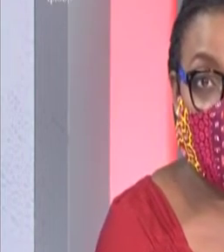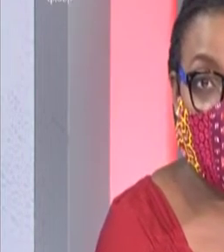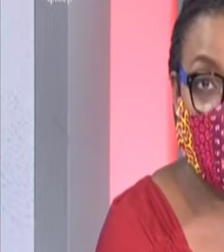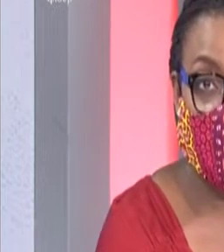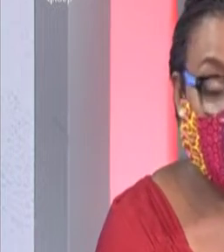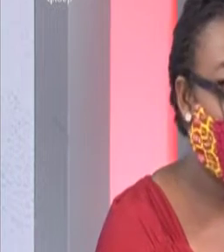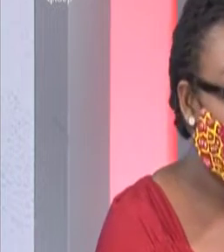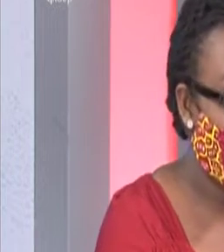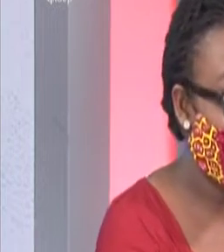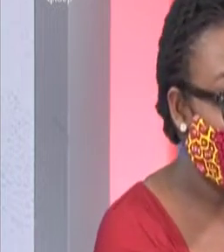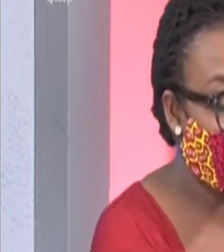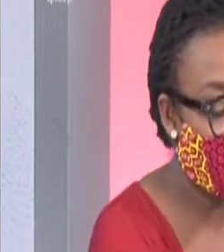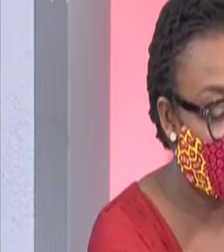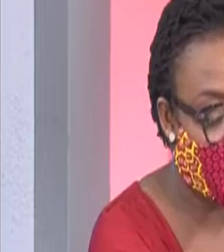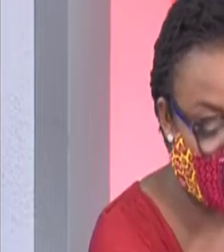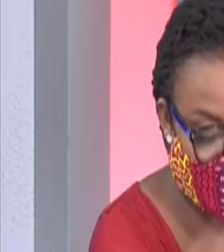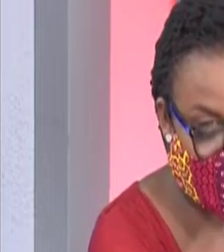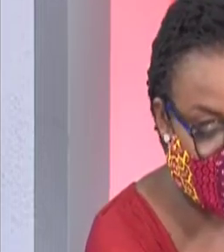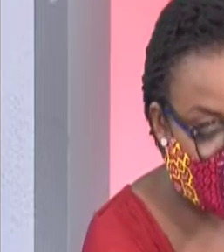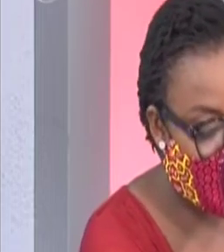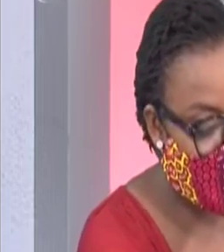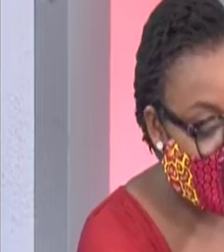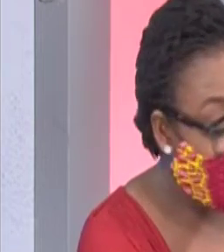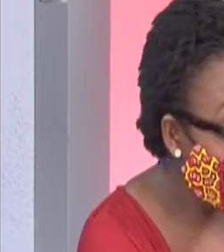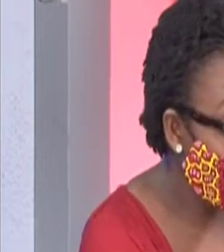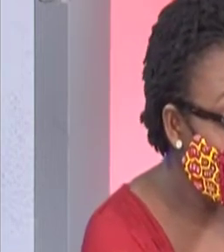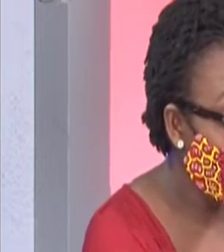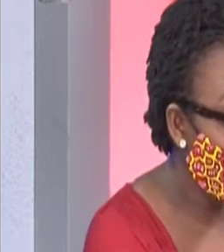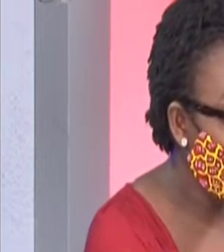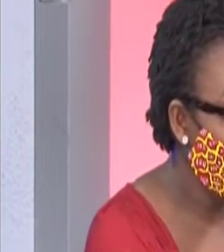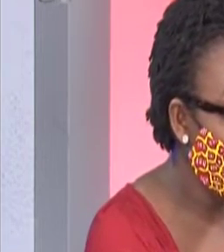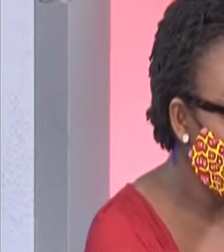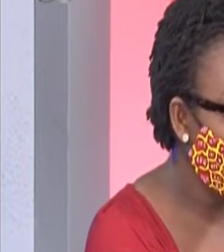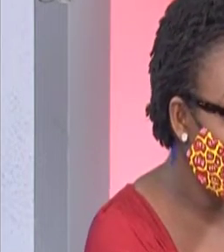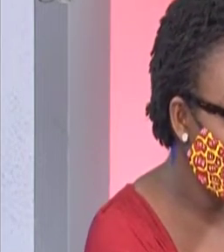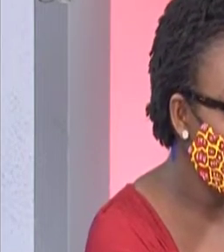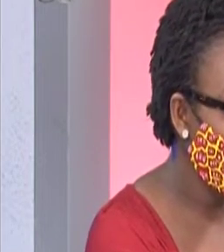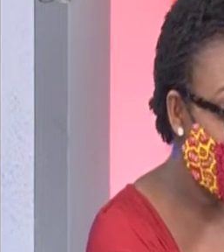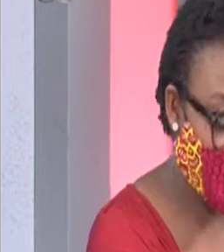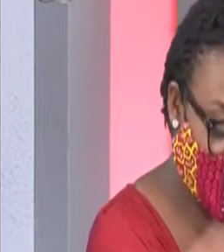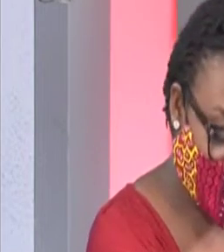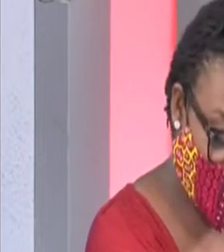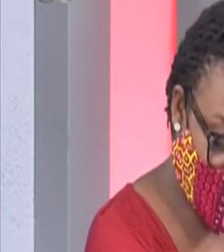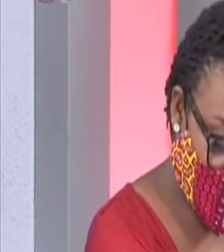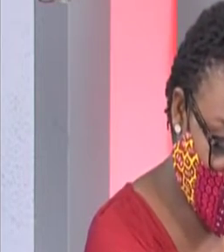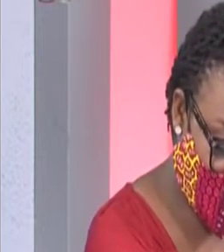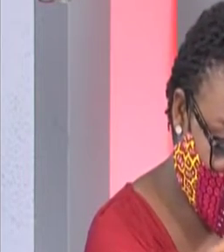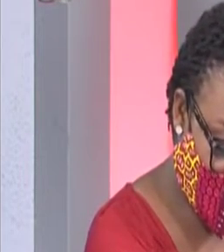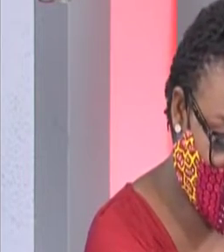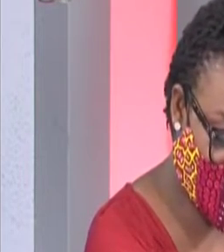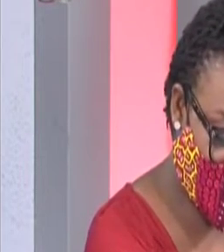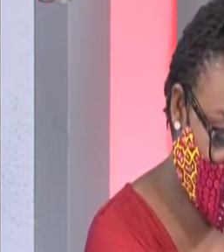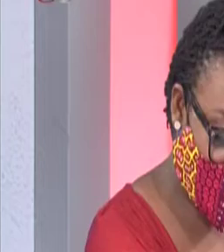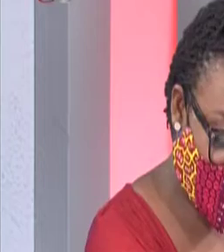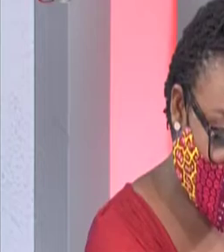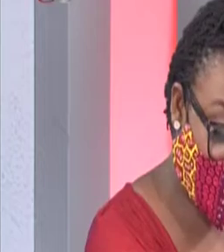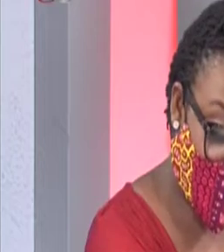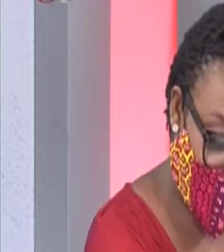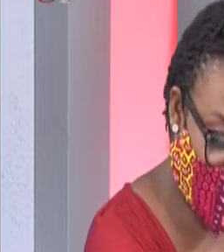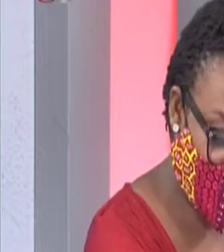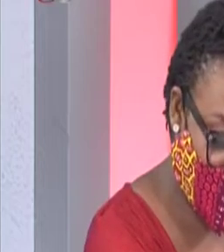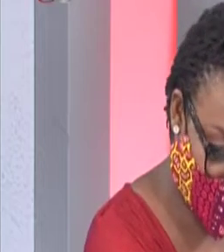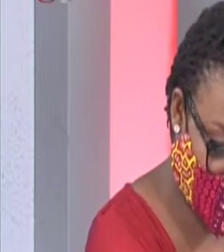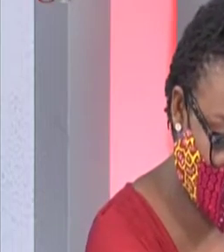been disinfected, and this has to do with the mandatory quarantine of travelers into the country. Exactly. So all the holding centers where they were